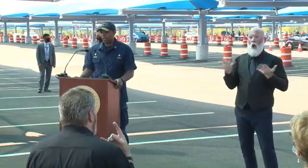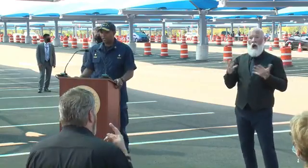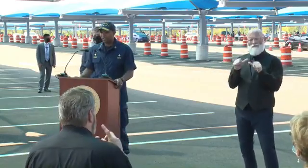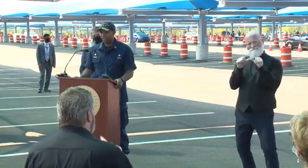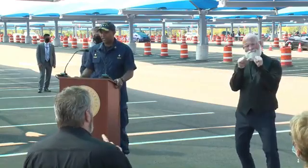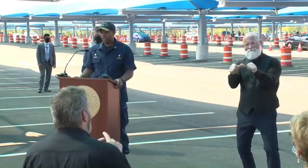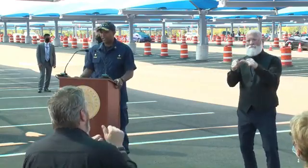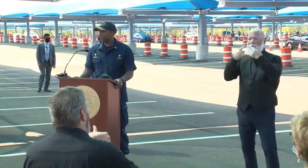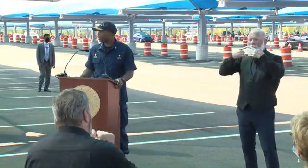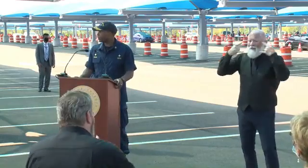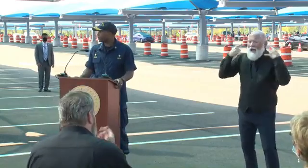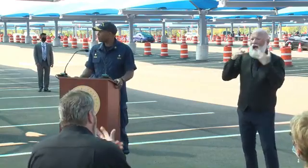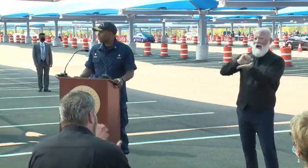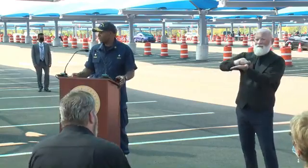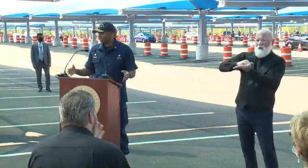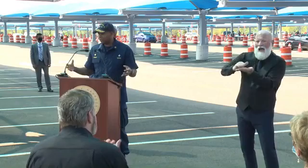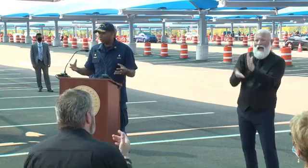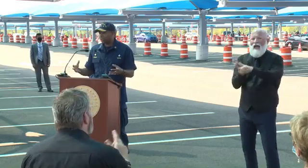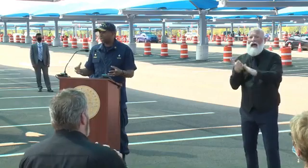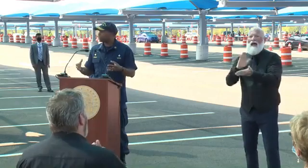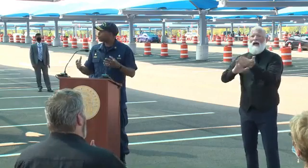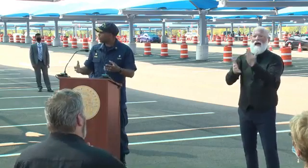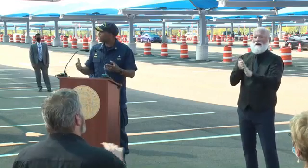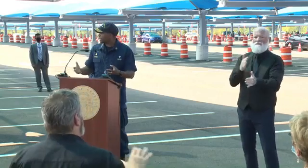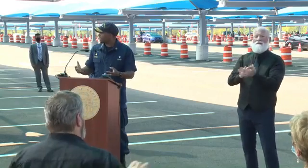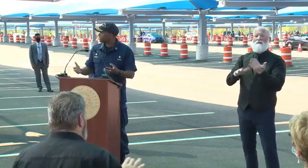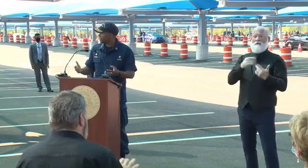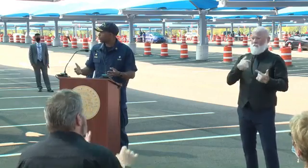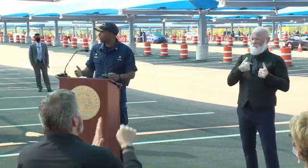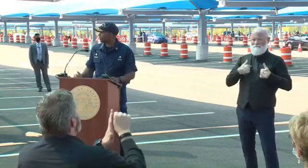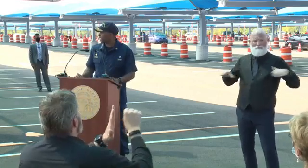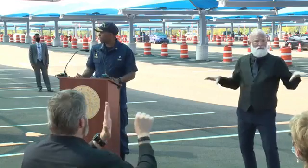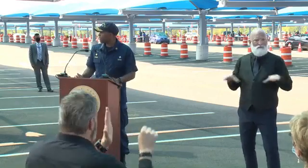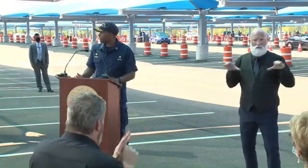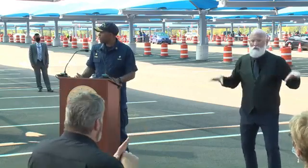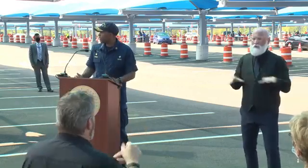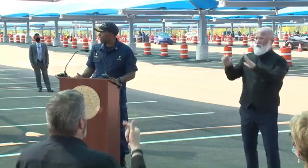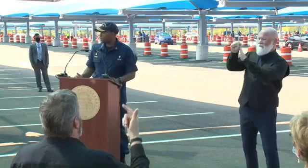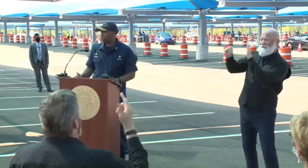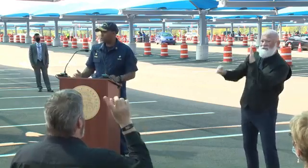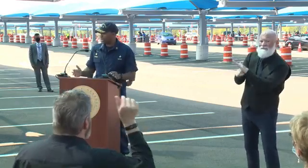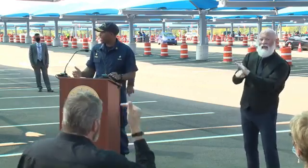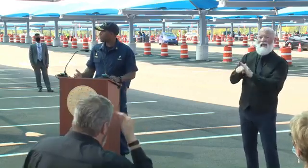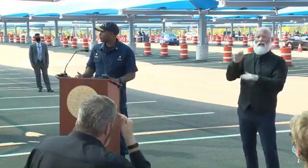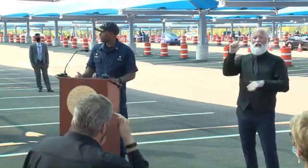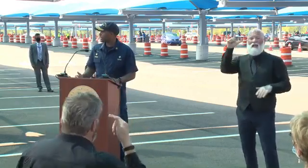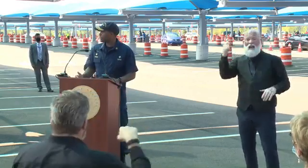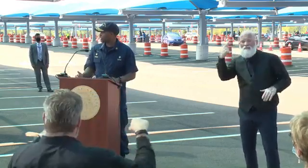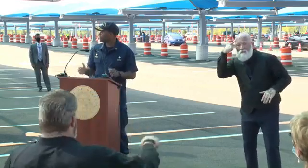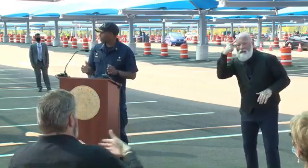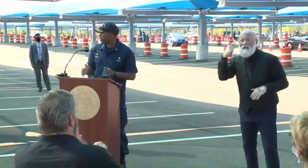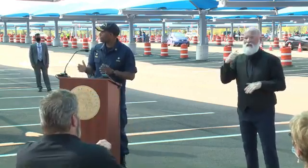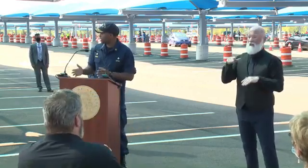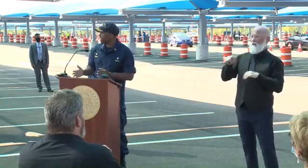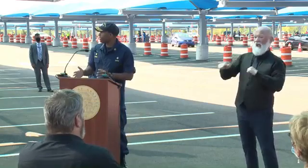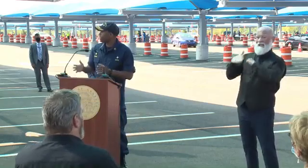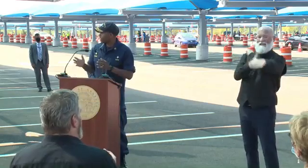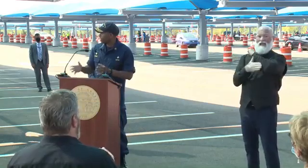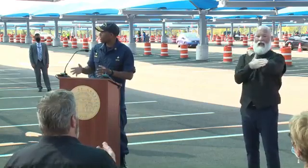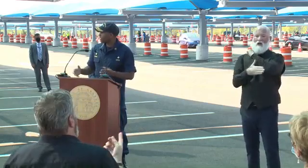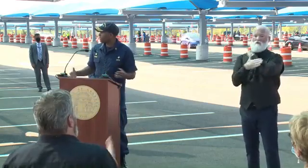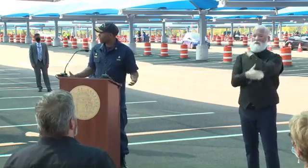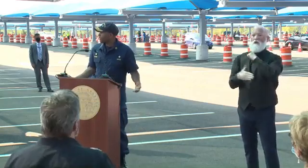encourage the state and the governor and Fulton County to reassess in 12 days, but the honest truth is this could